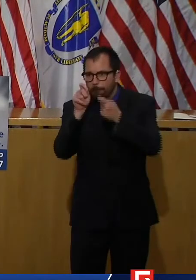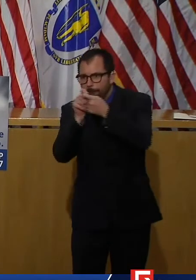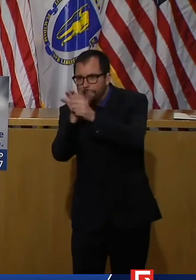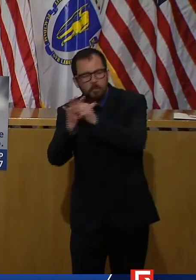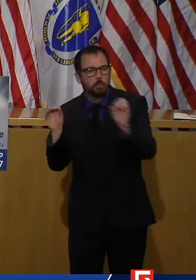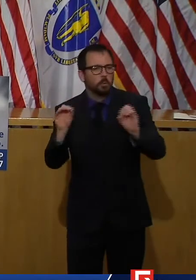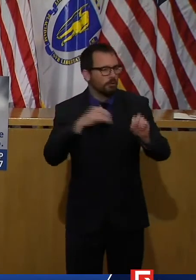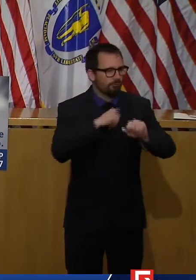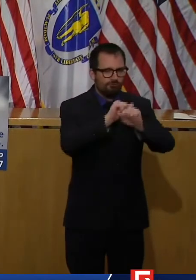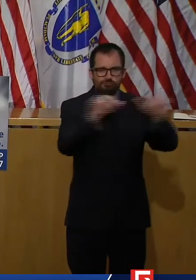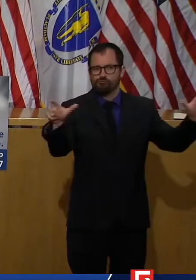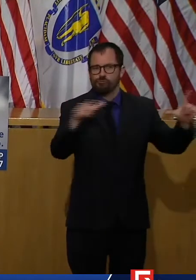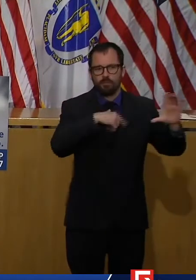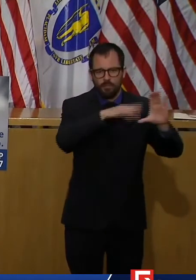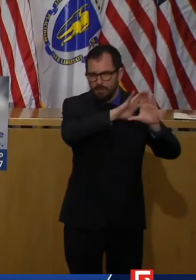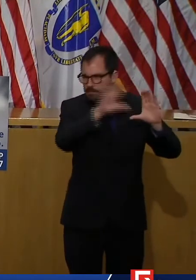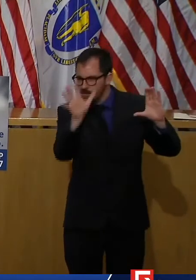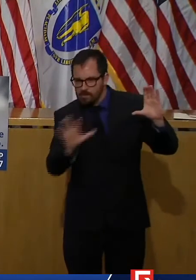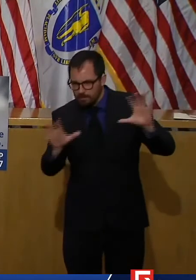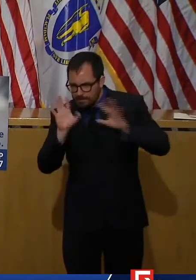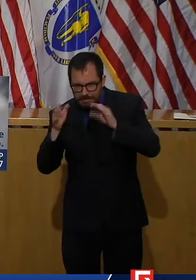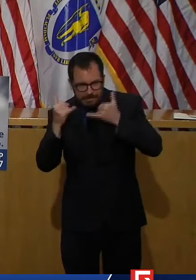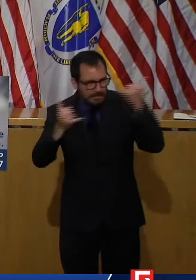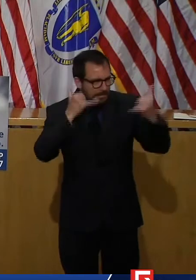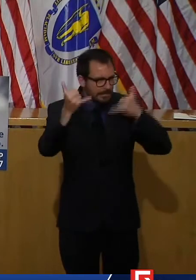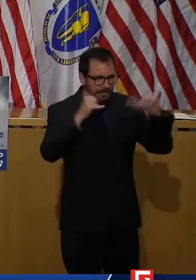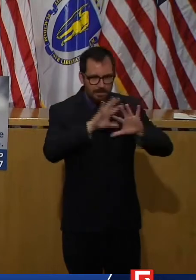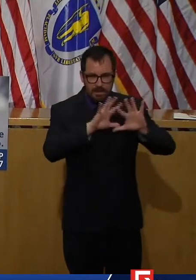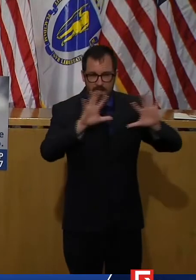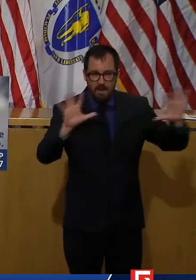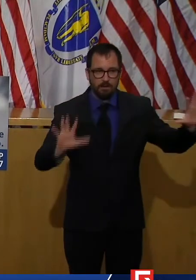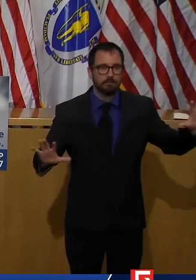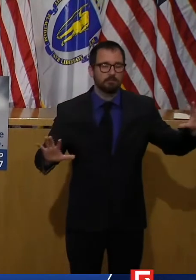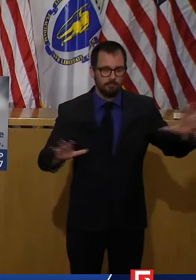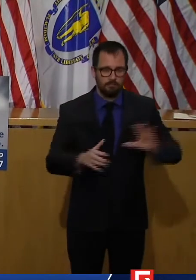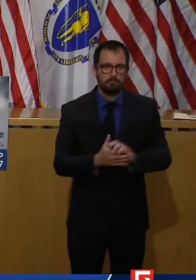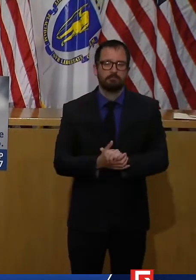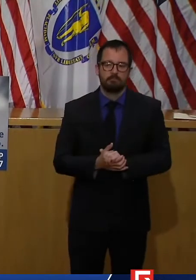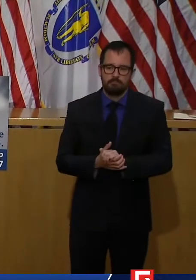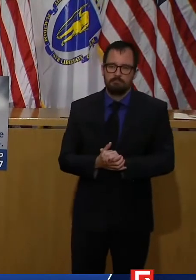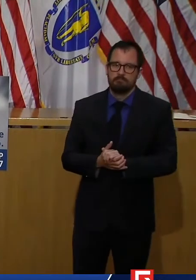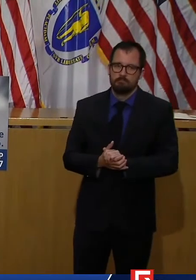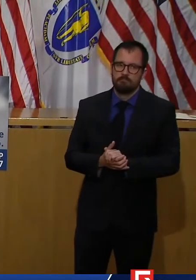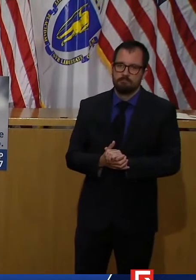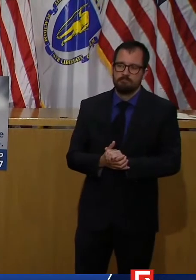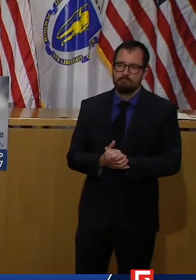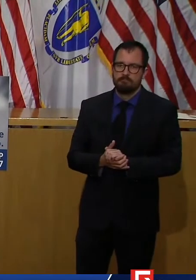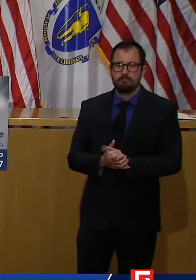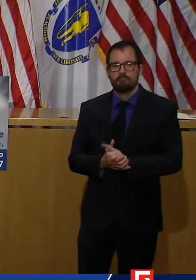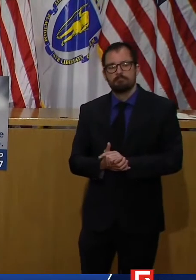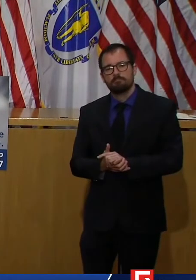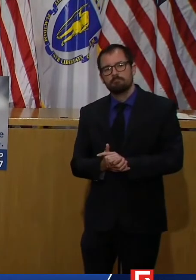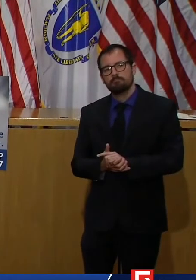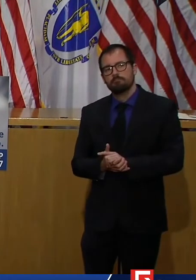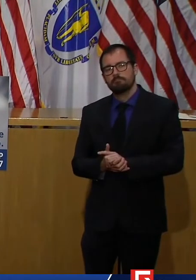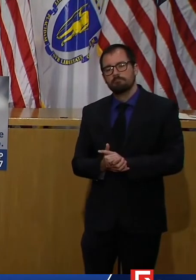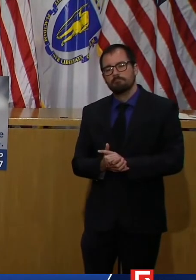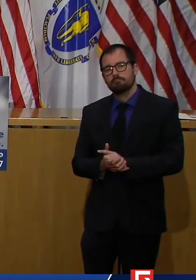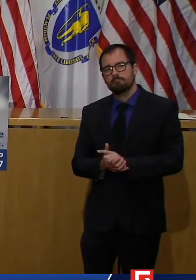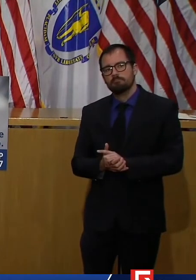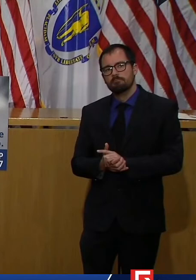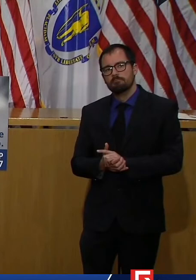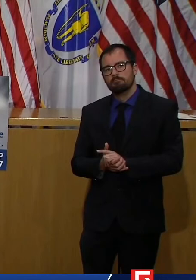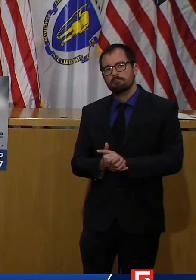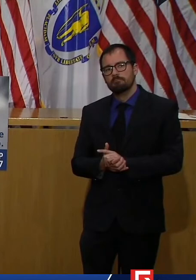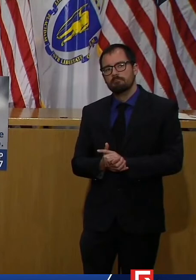those of them in particular who need additional assistance can electronically send us that information about the cases they need us to work on.